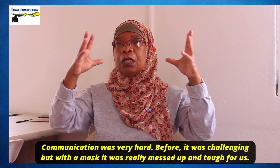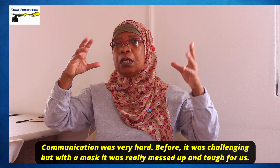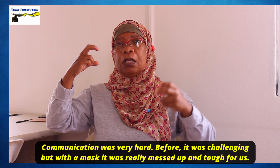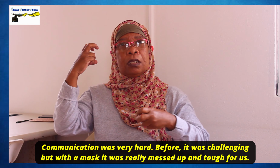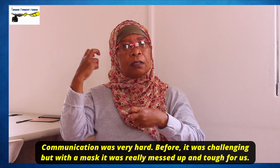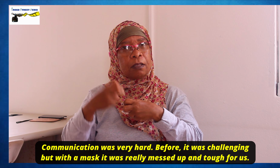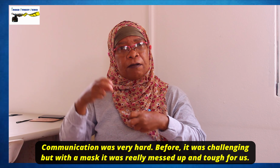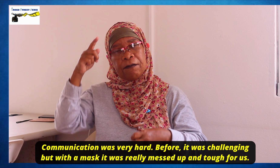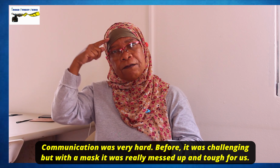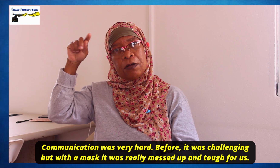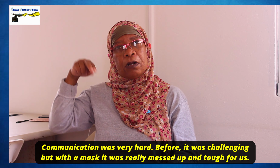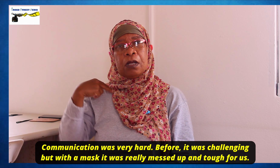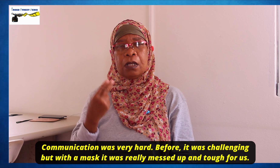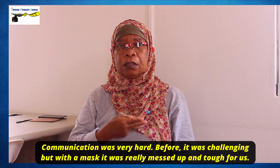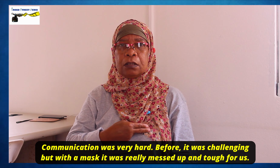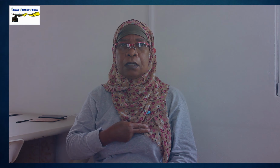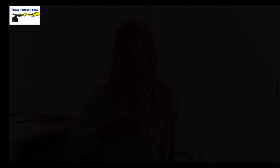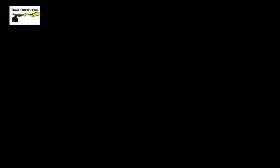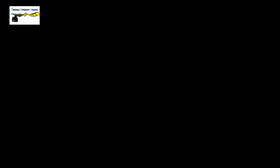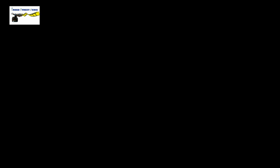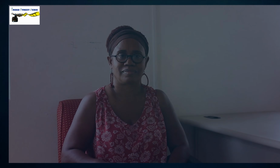and tough for us.